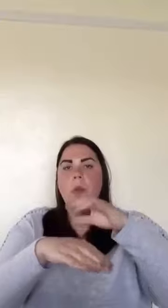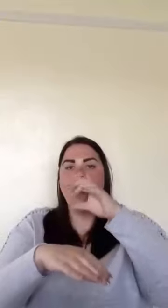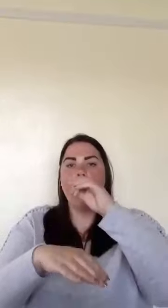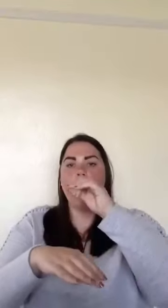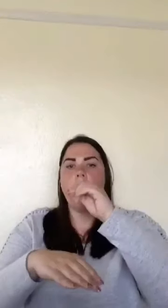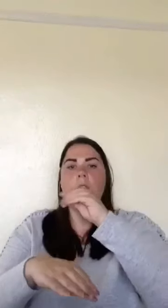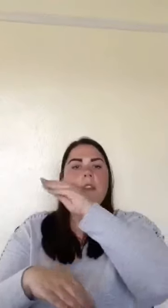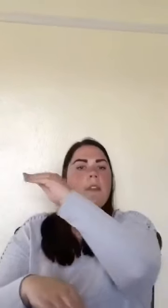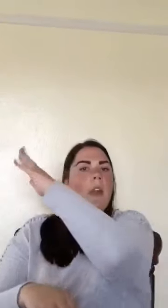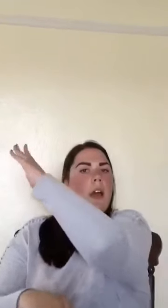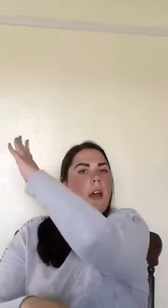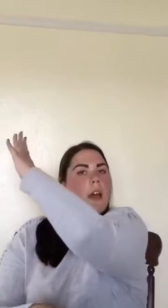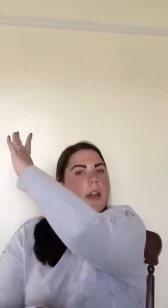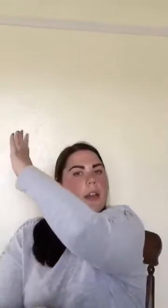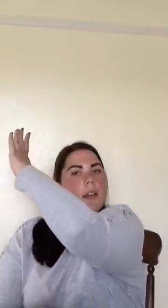Bluebirds fly